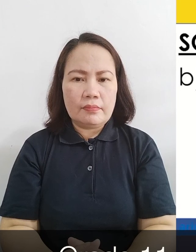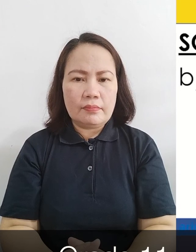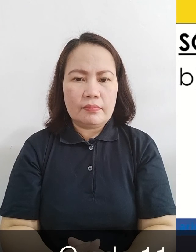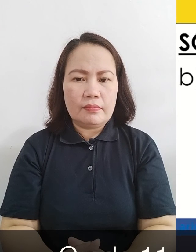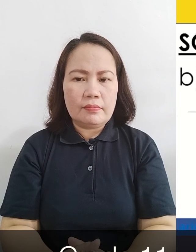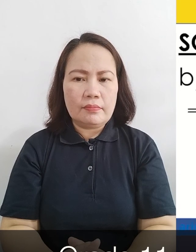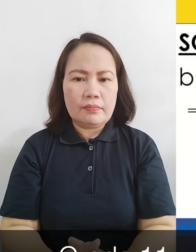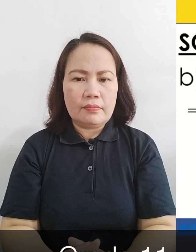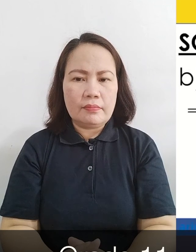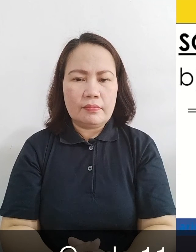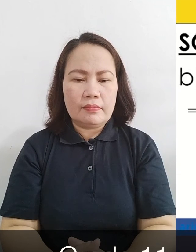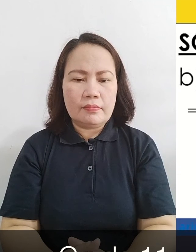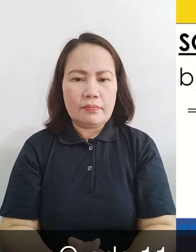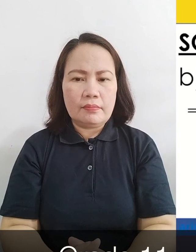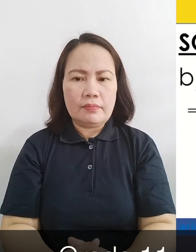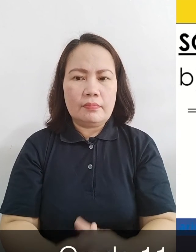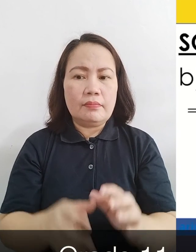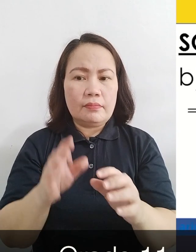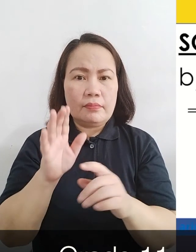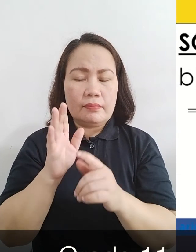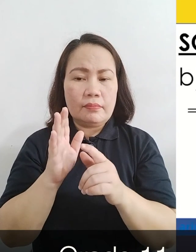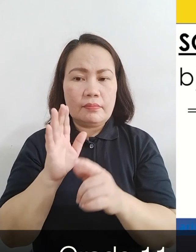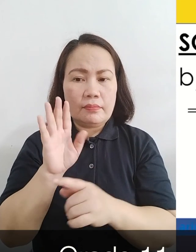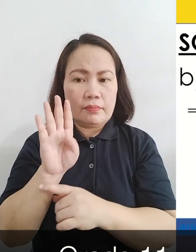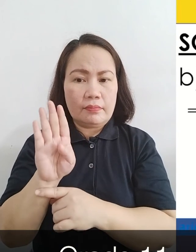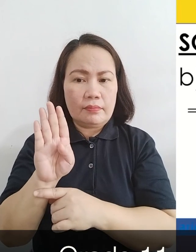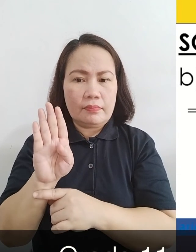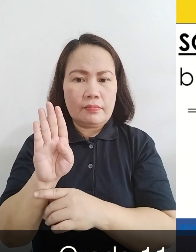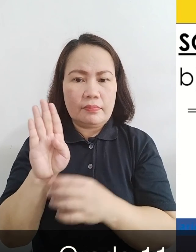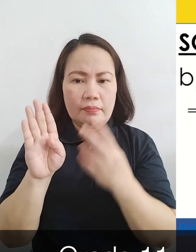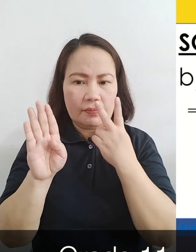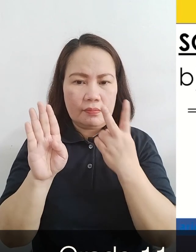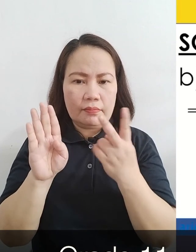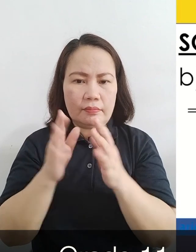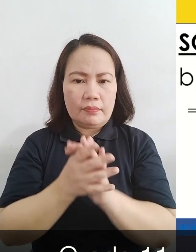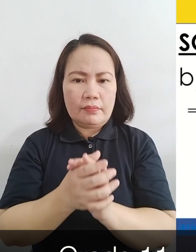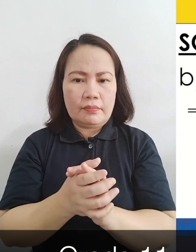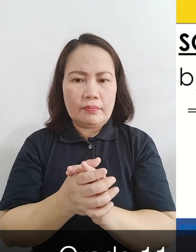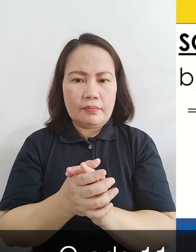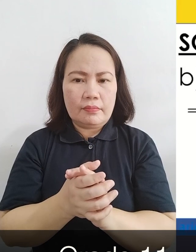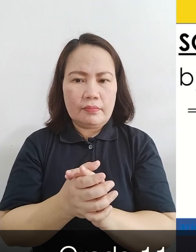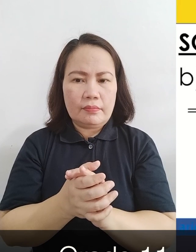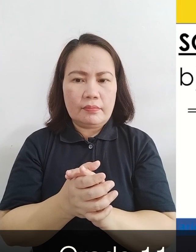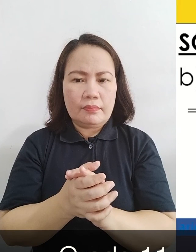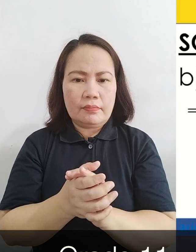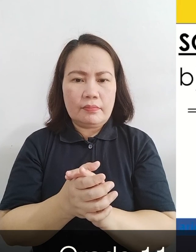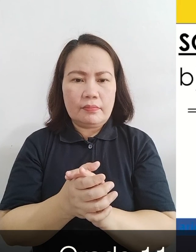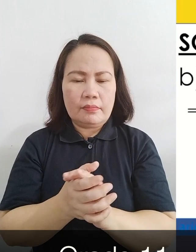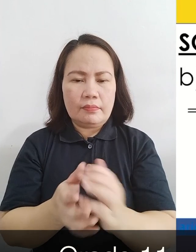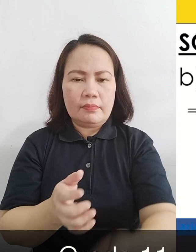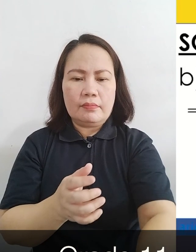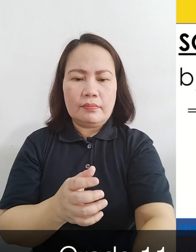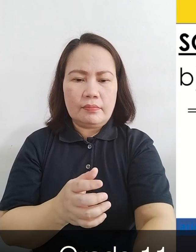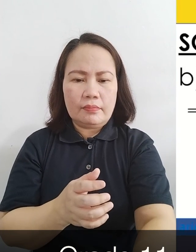Okay, yung kanina, pwede nyong gawin yon, no? As your